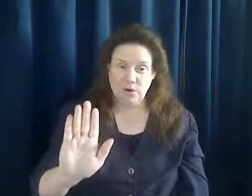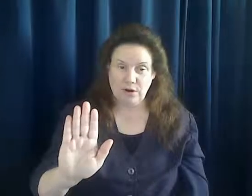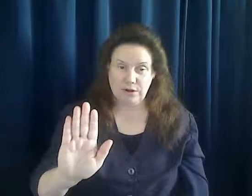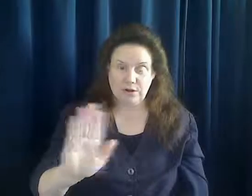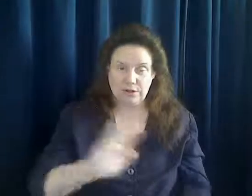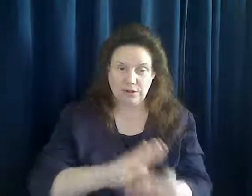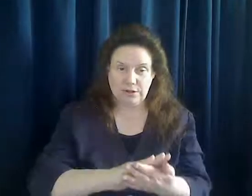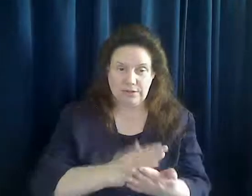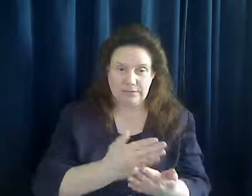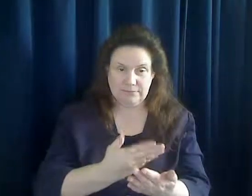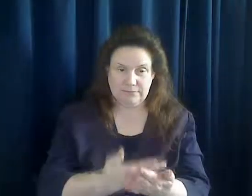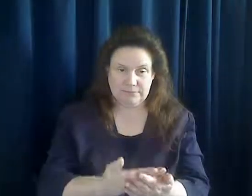your cooking.